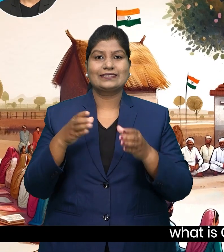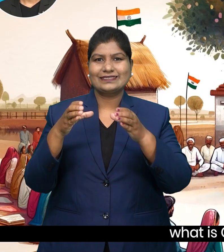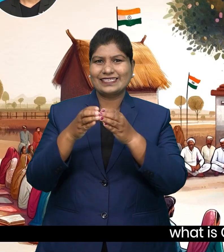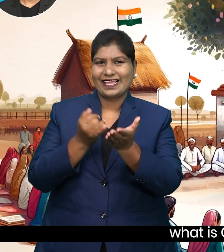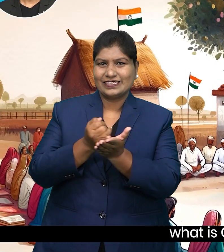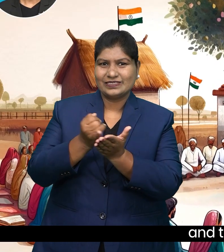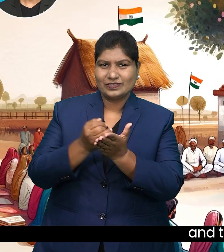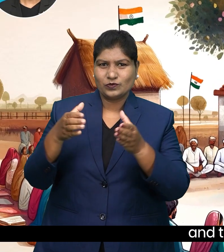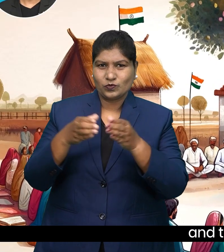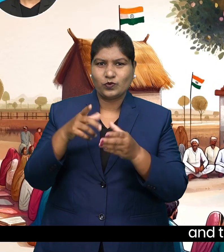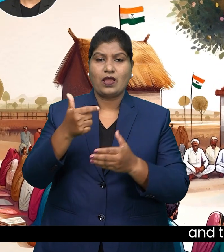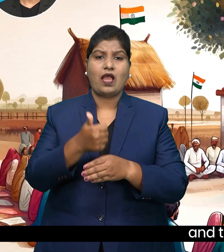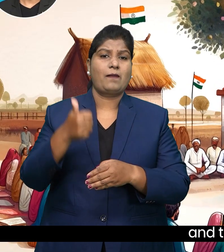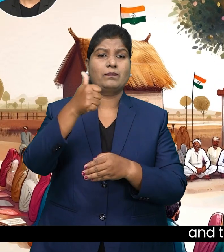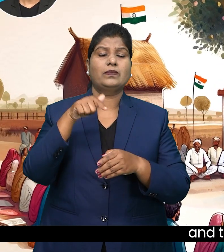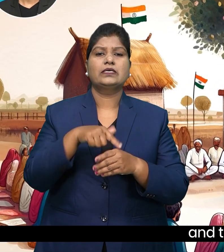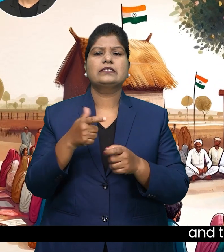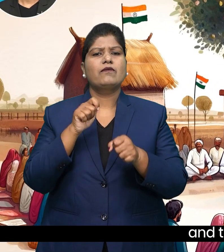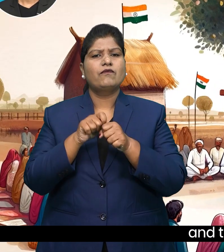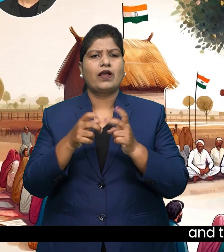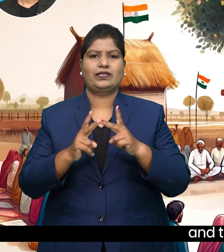Panchayat and their functions.